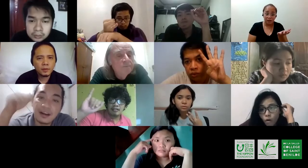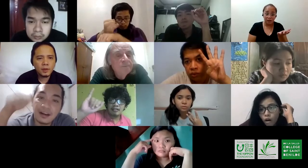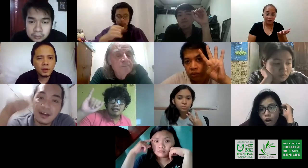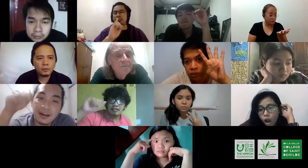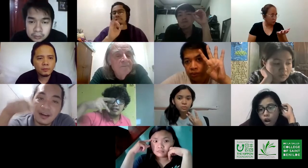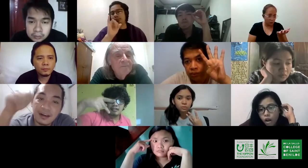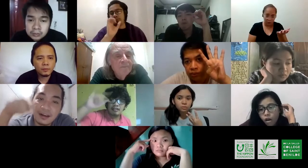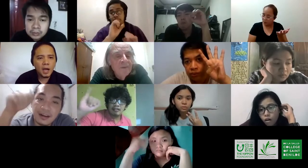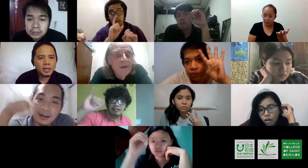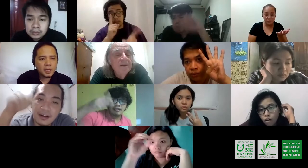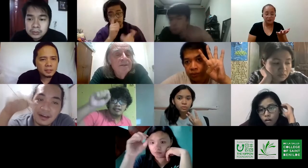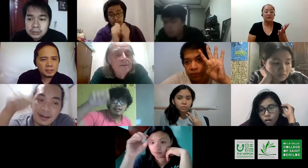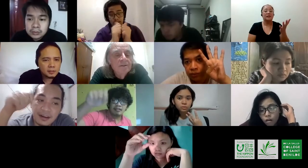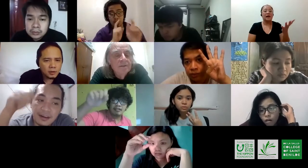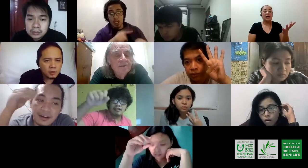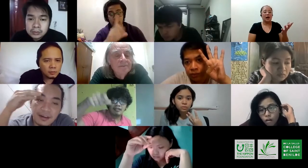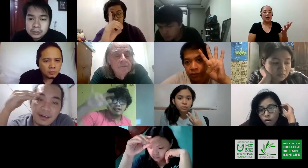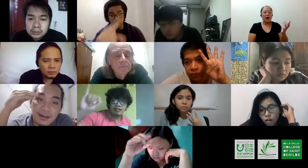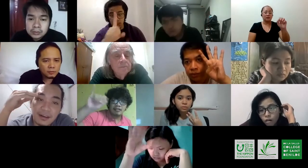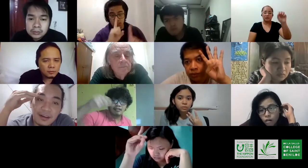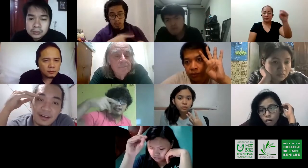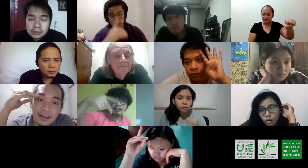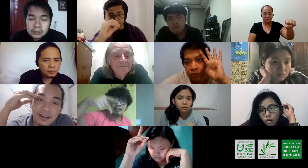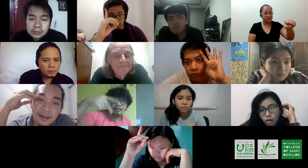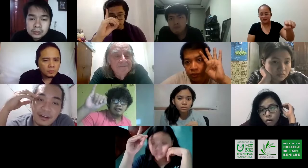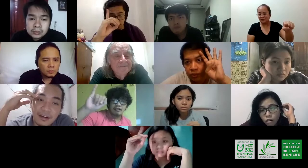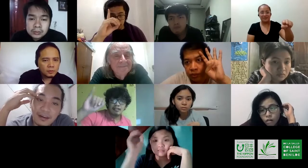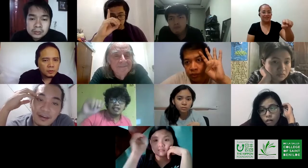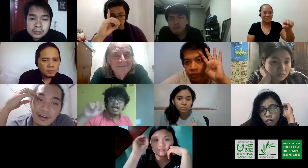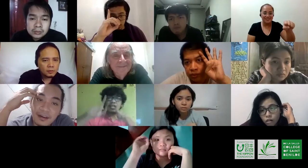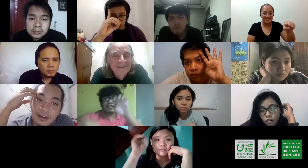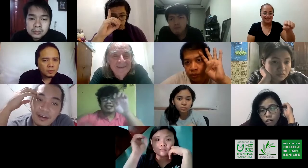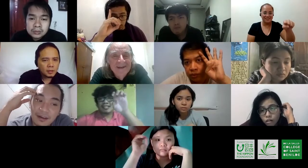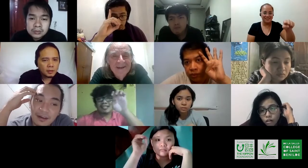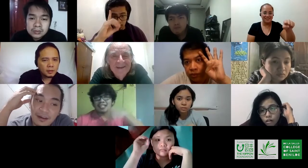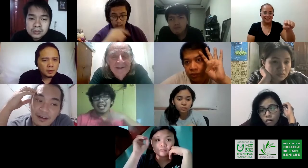No. No. Yes. No.